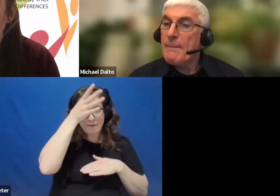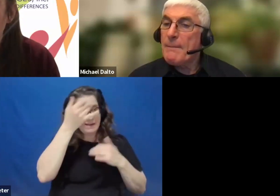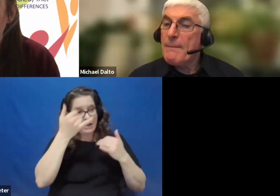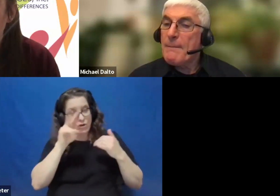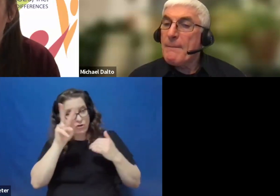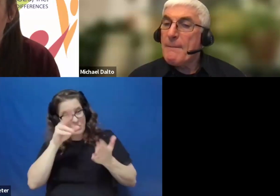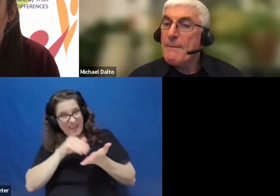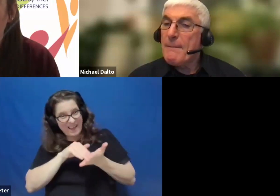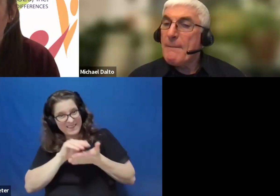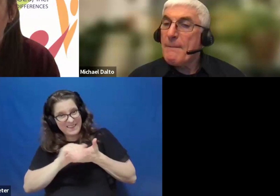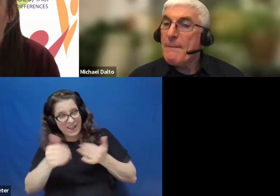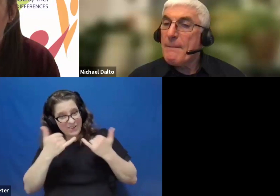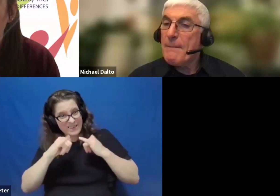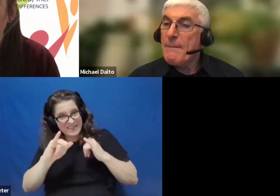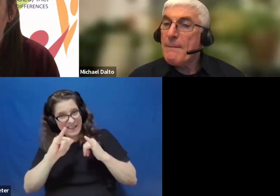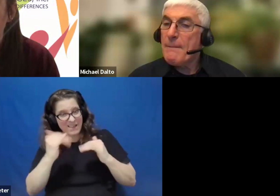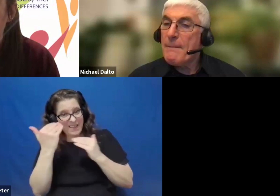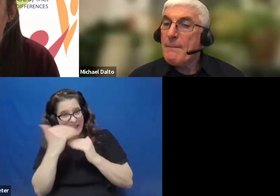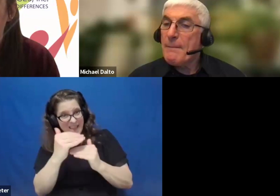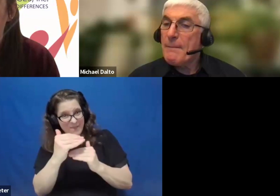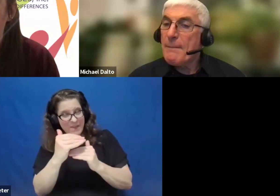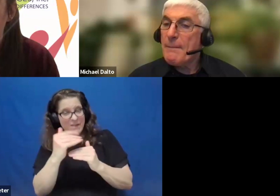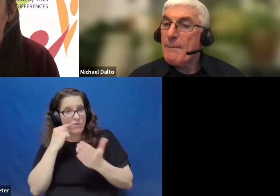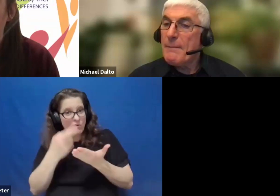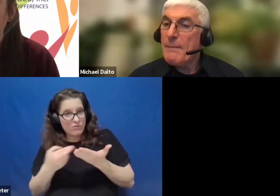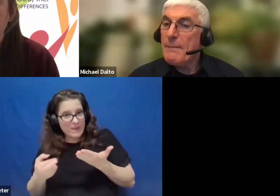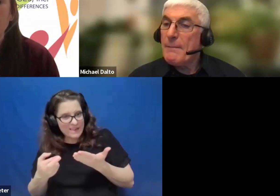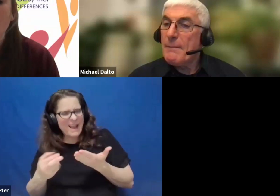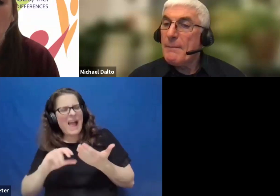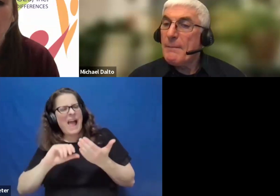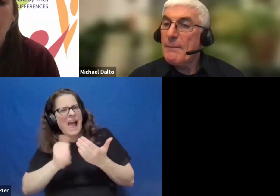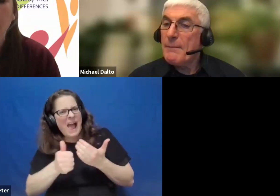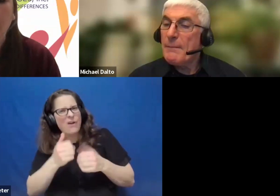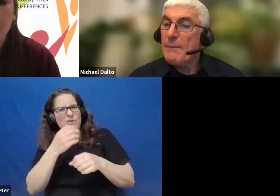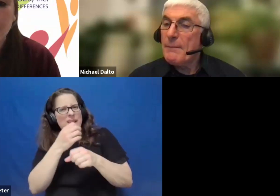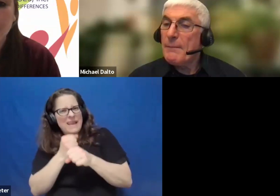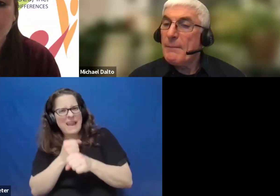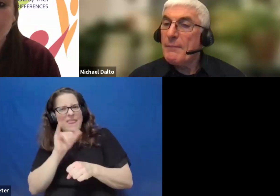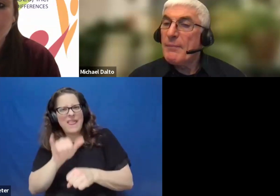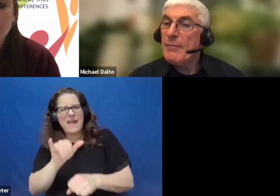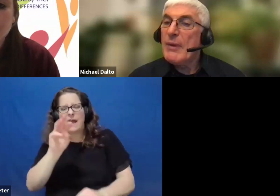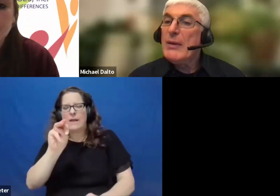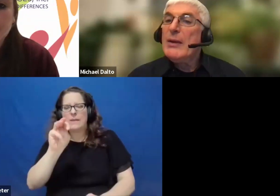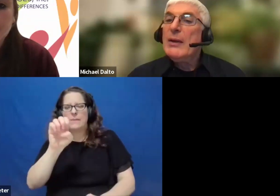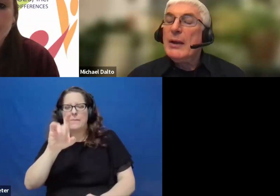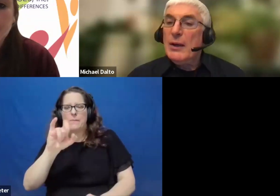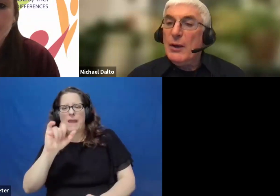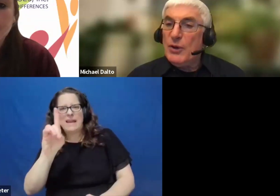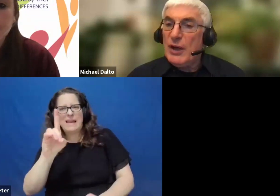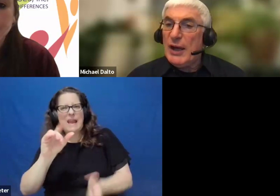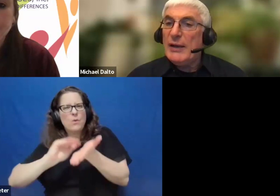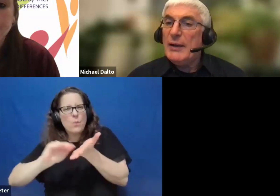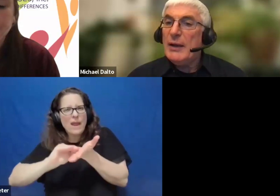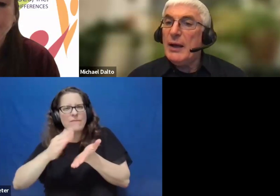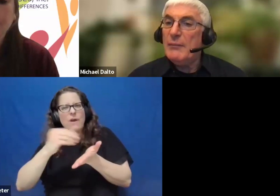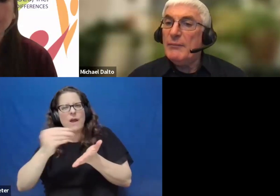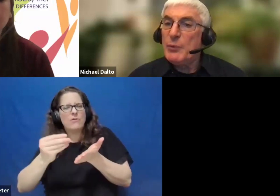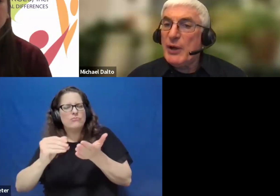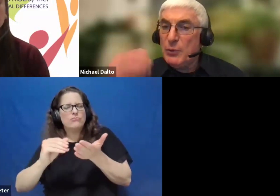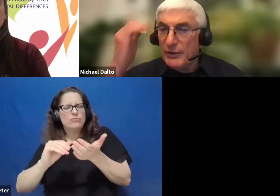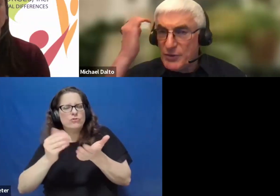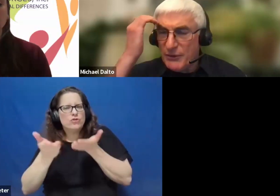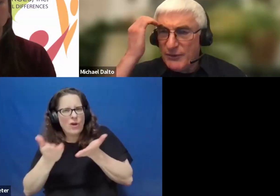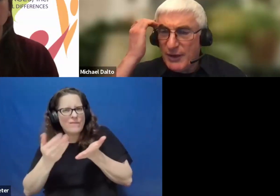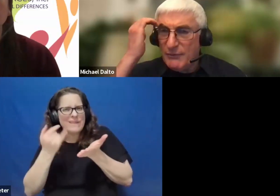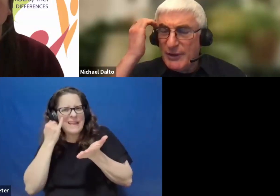they secure their Medicaid waiver and services if that benefit puts them over the limit?" Okay,